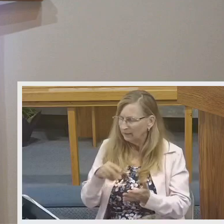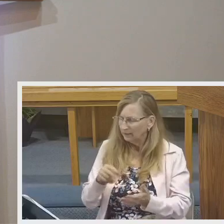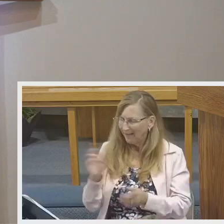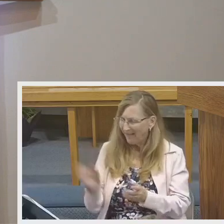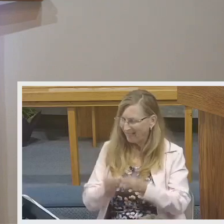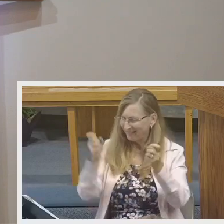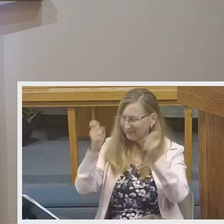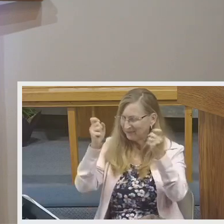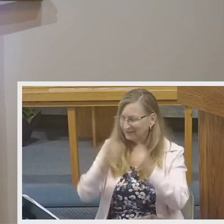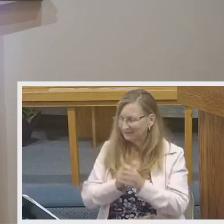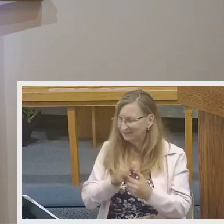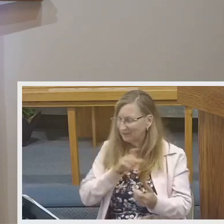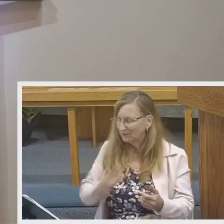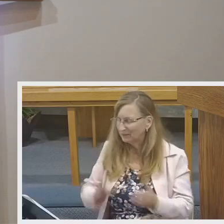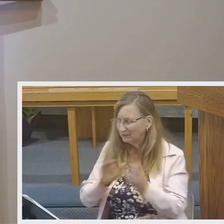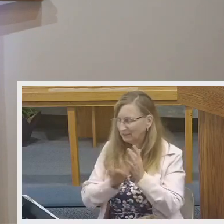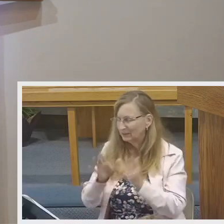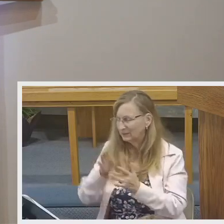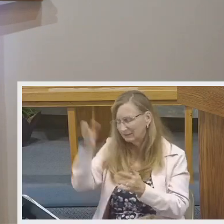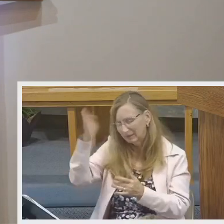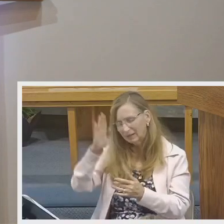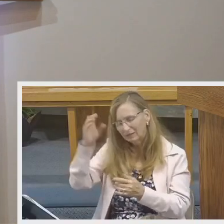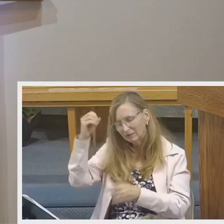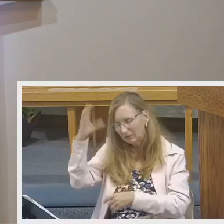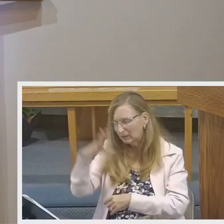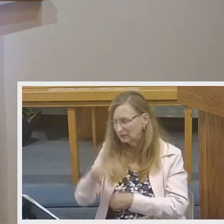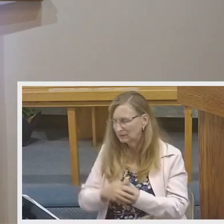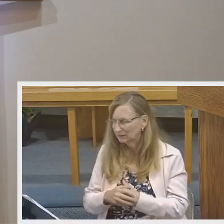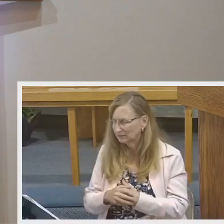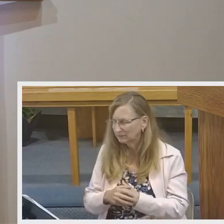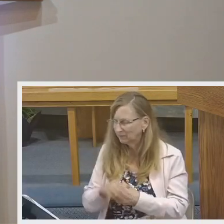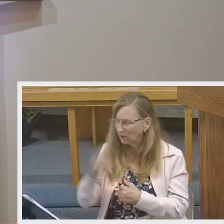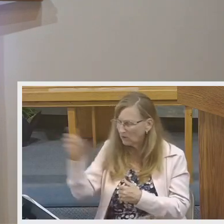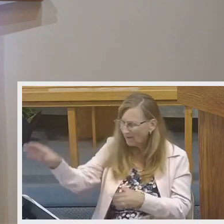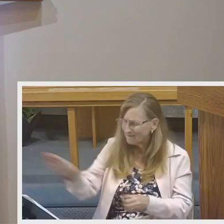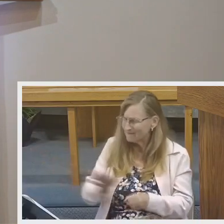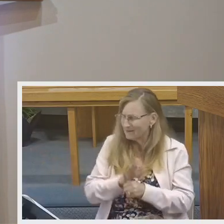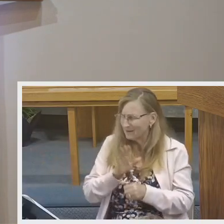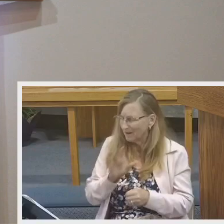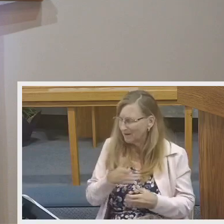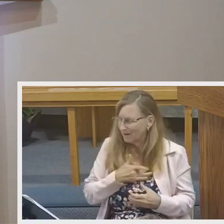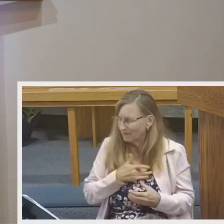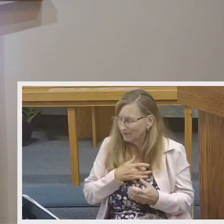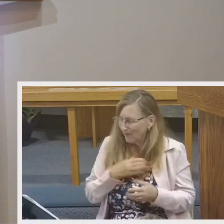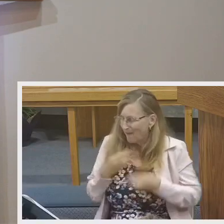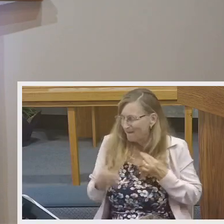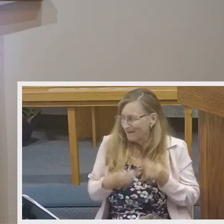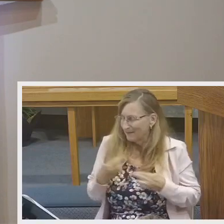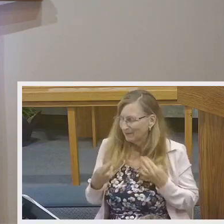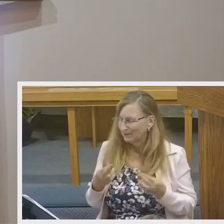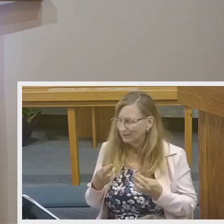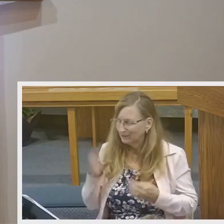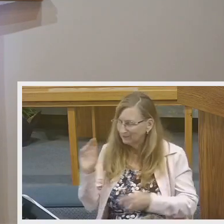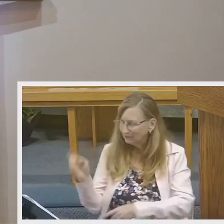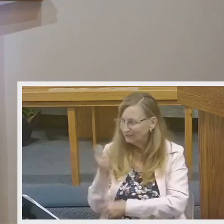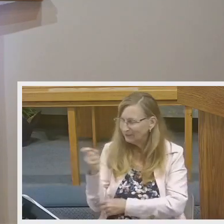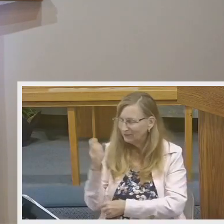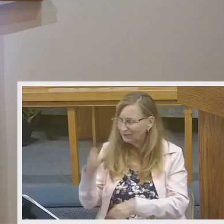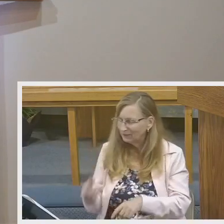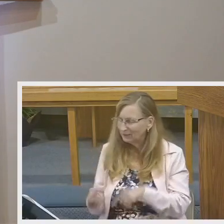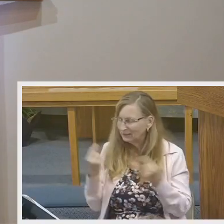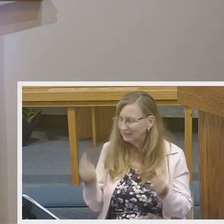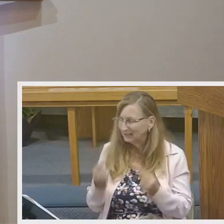Hallelujah. Lord Jesus, God of grace, you have filled our hearts with resurrection joy by your victory over sin, death, and the grave.